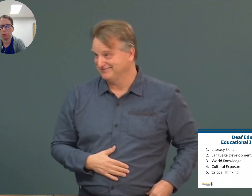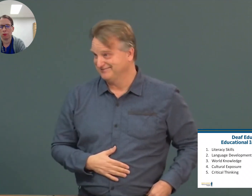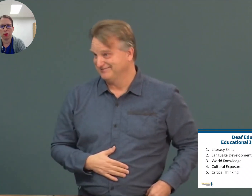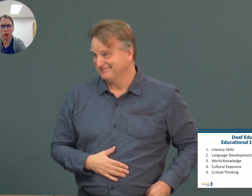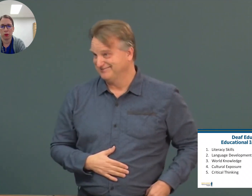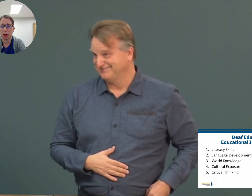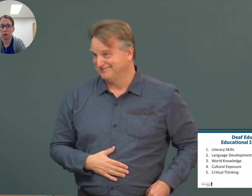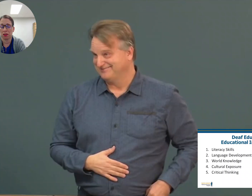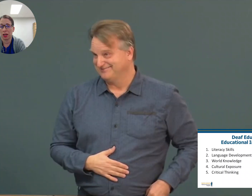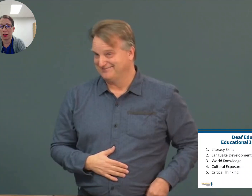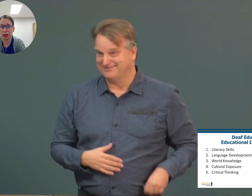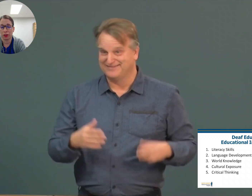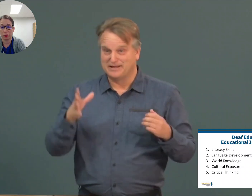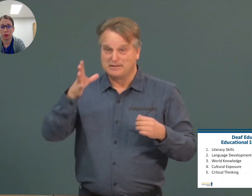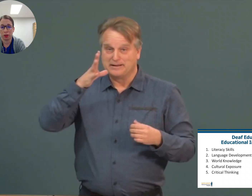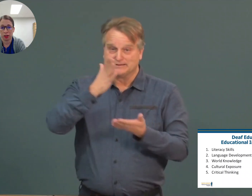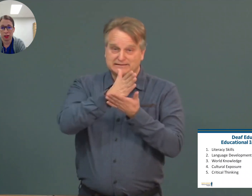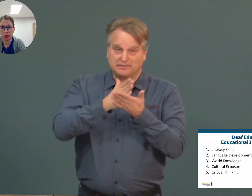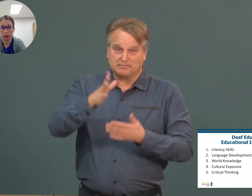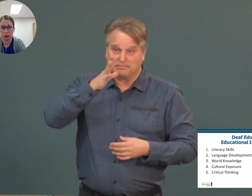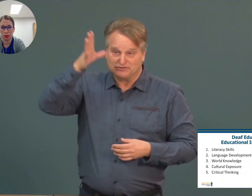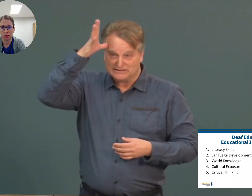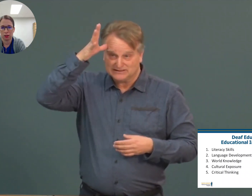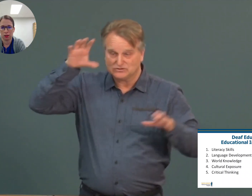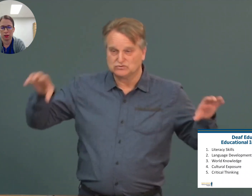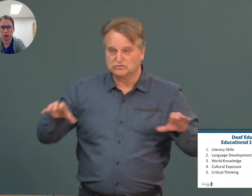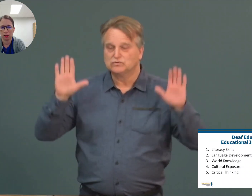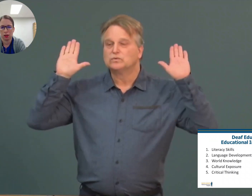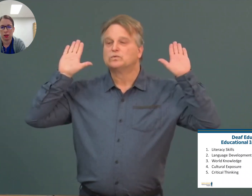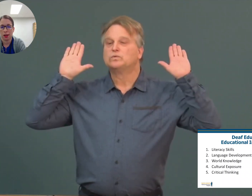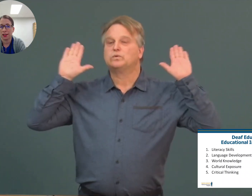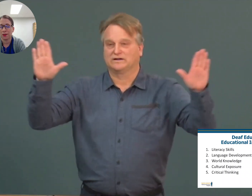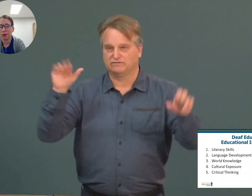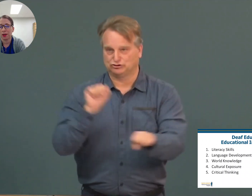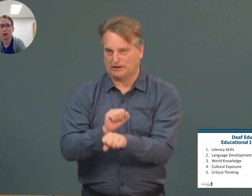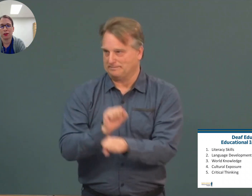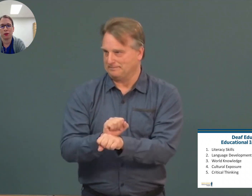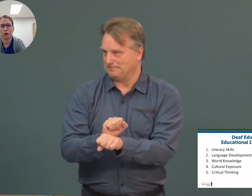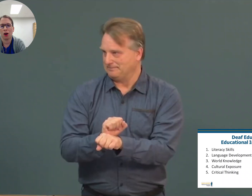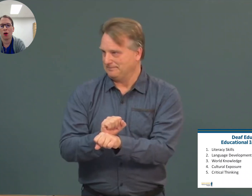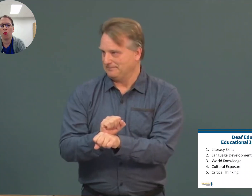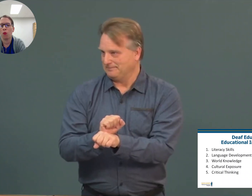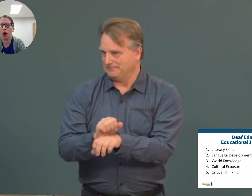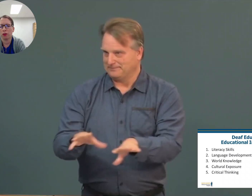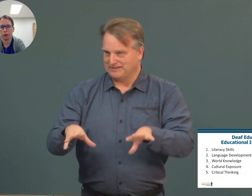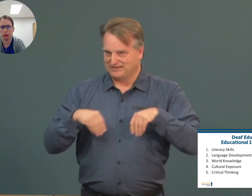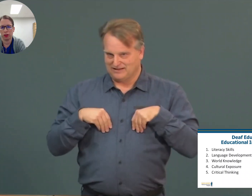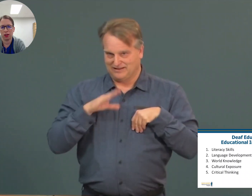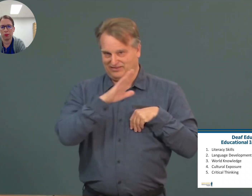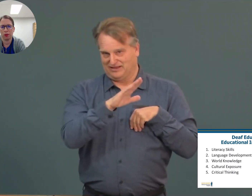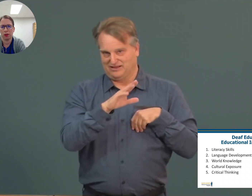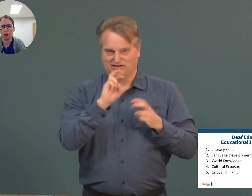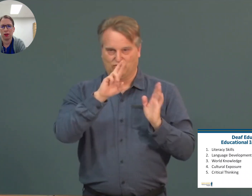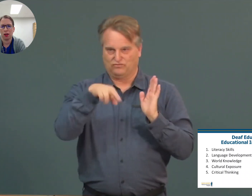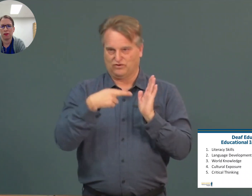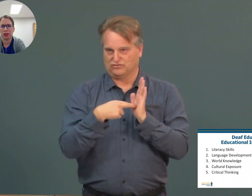more than working with hearing children, really. And some parents do a wonderful job of